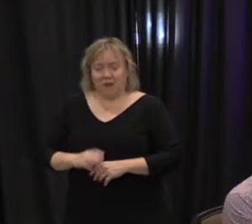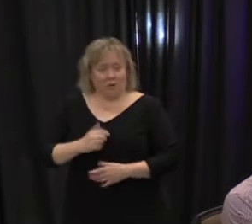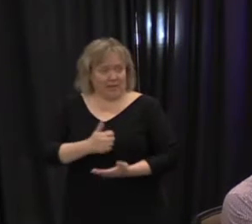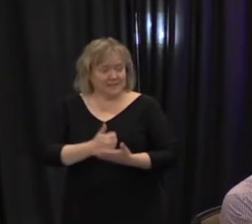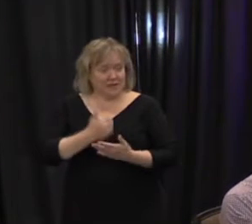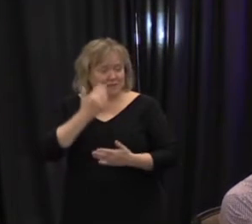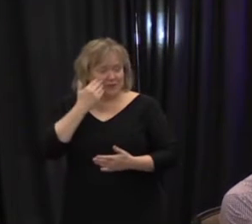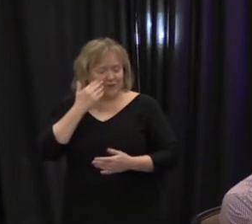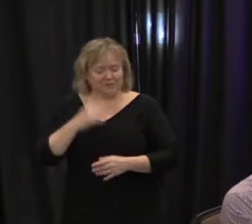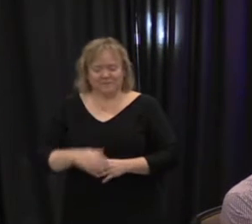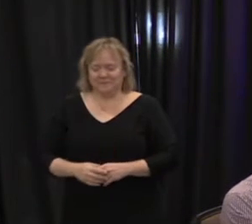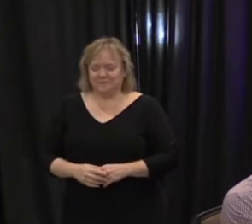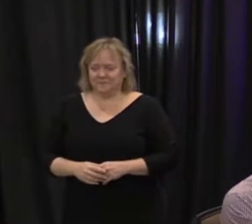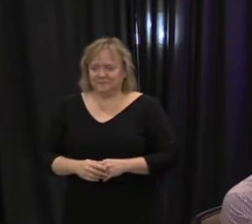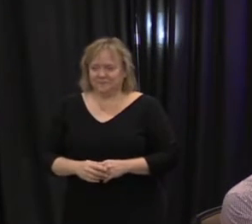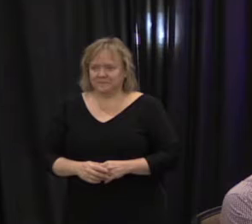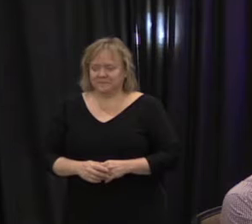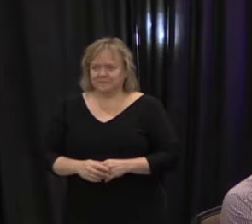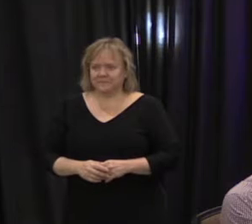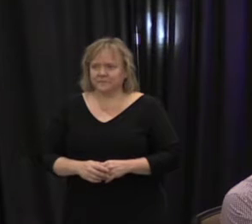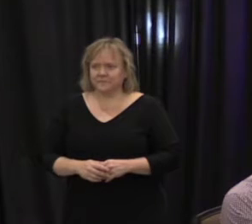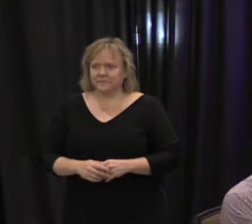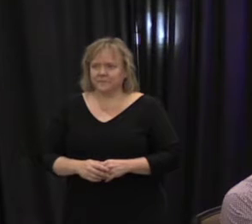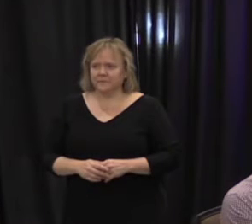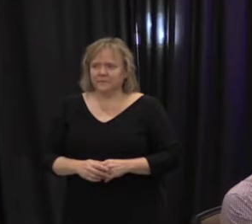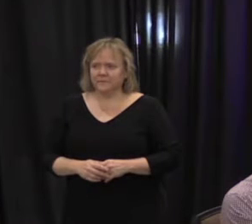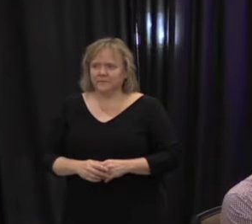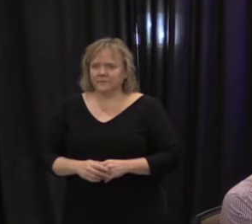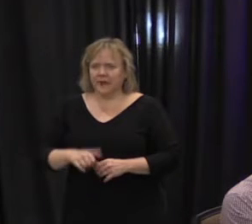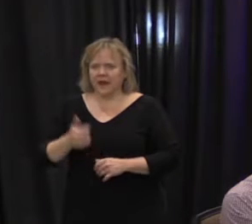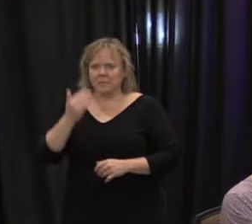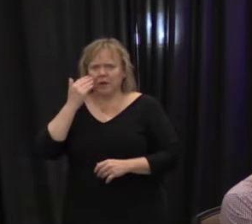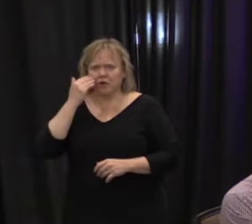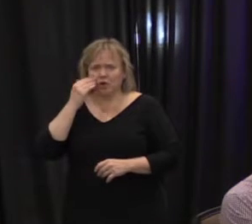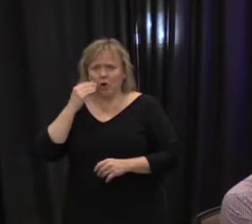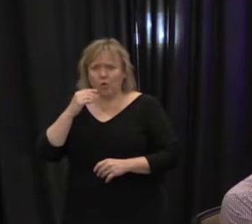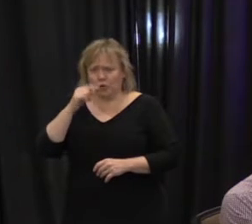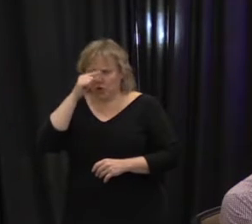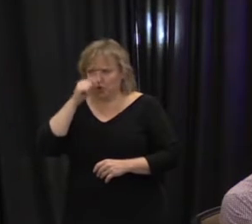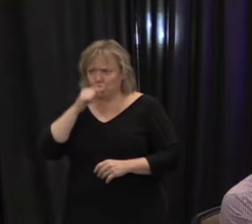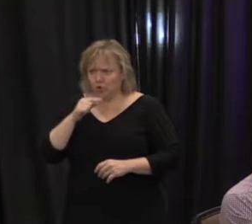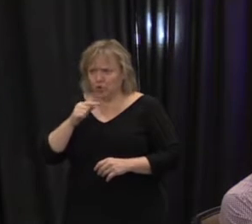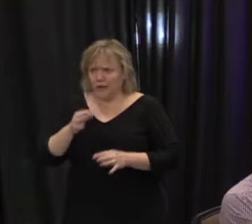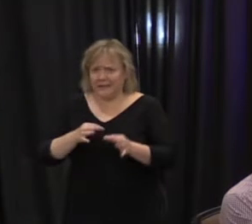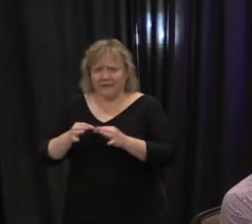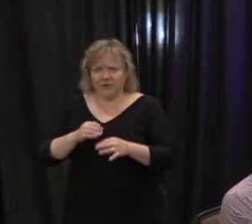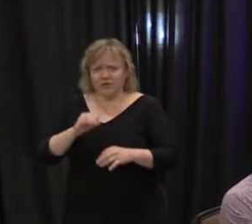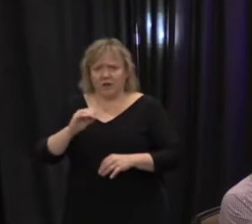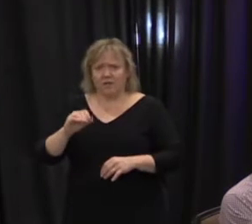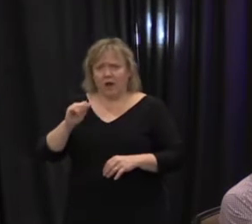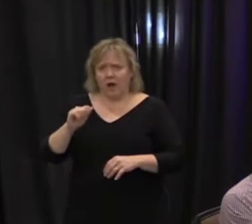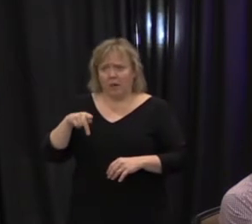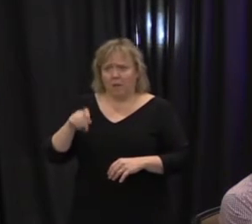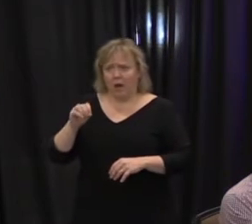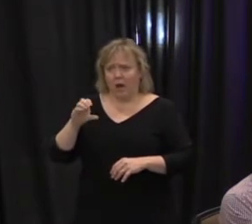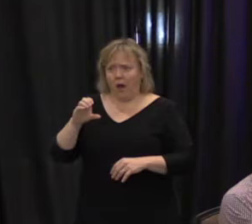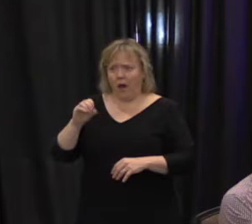helpful. Does anybody know what the literal Greek definition of the word apocalypse is? Are you all nerds like me?